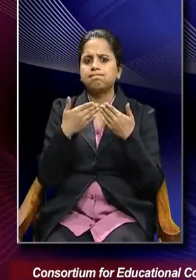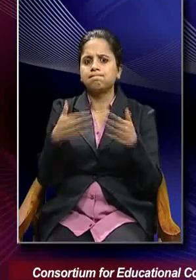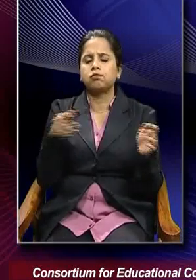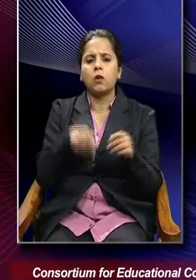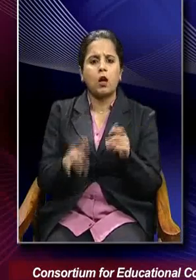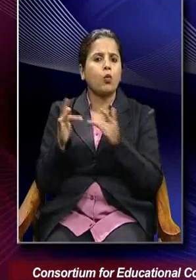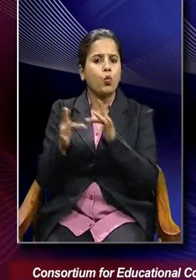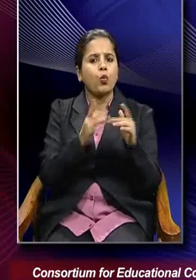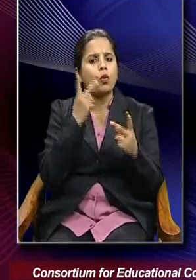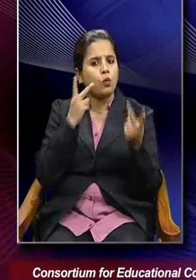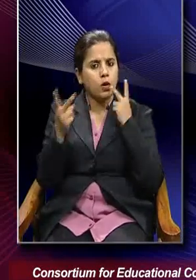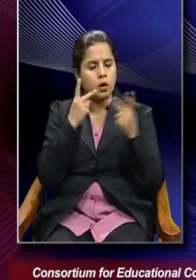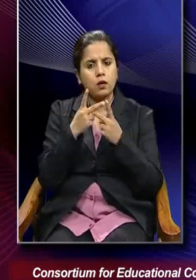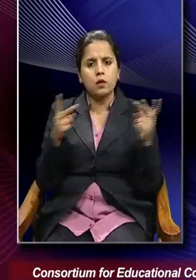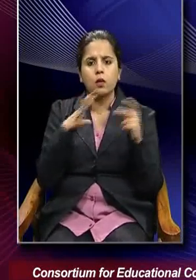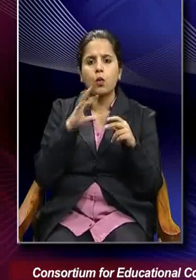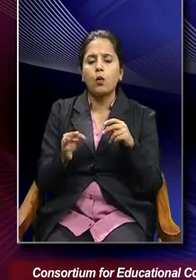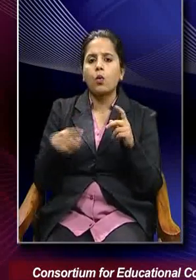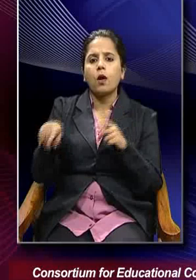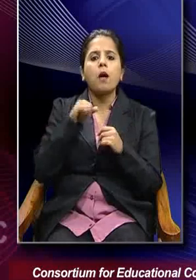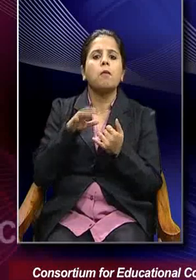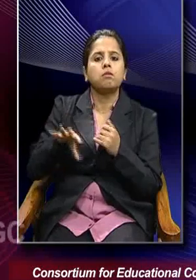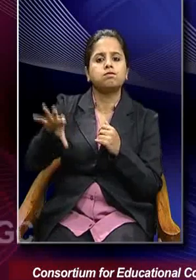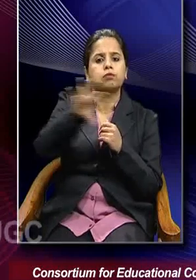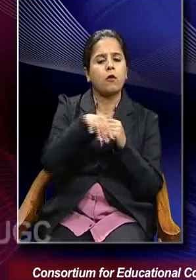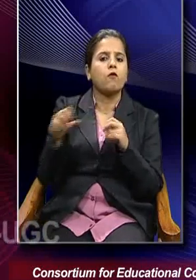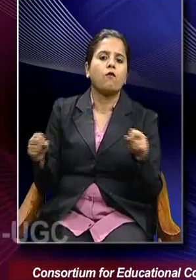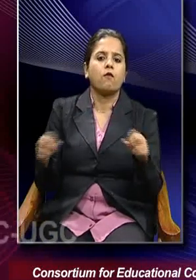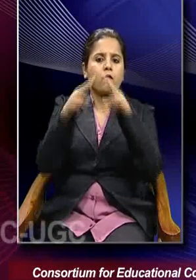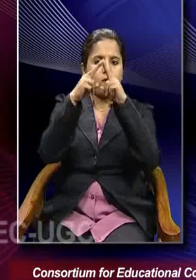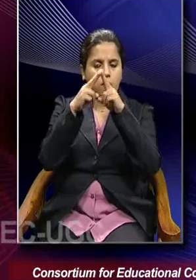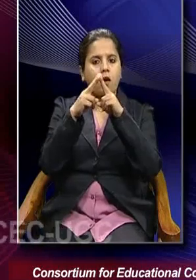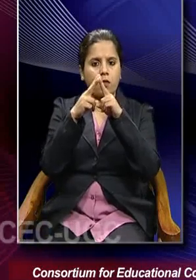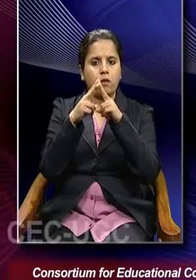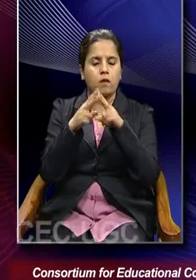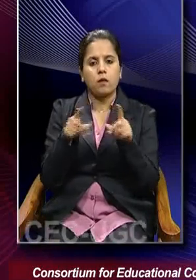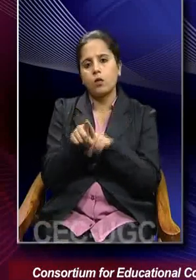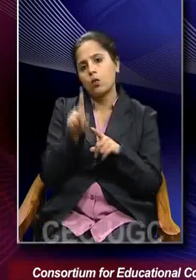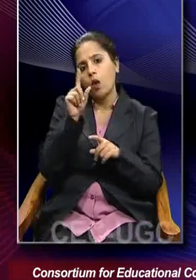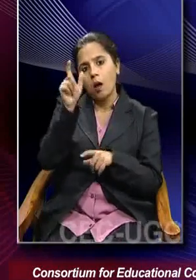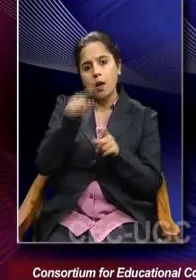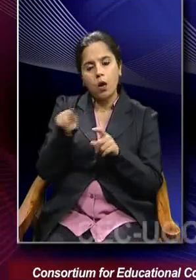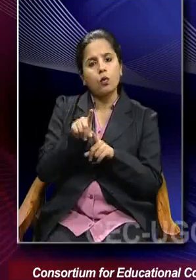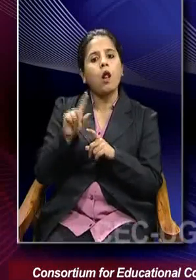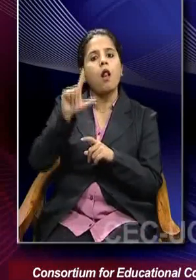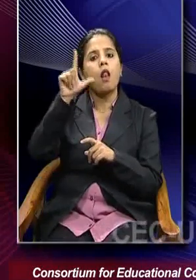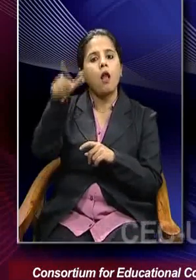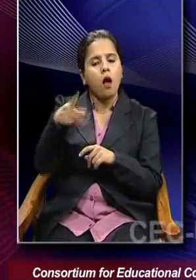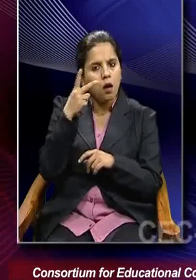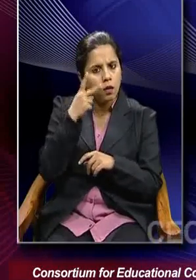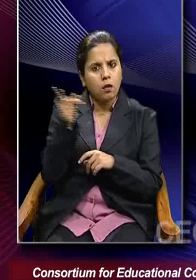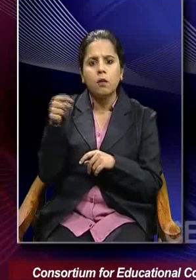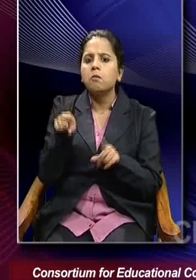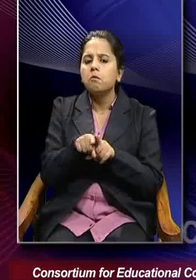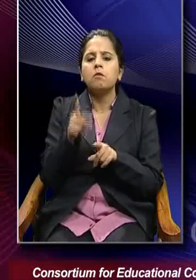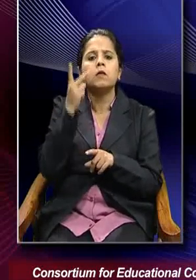visual semaphore stations across France. And then one also sees that later with time, there also comes